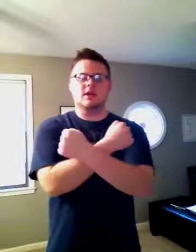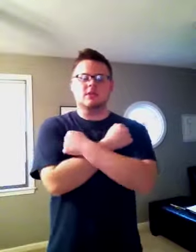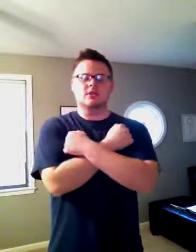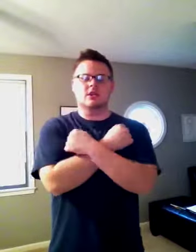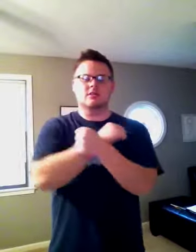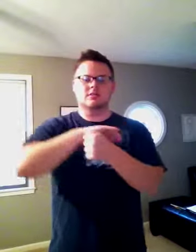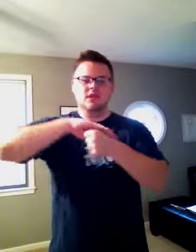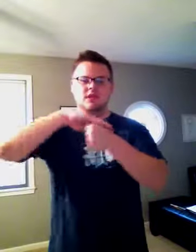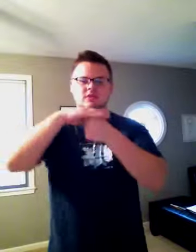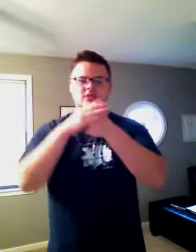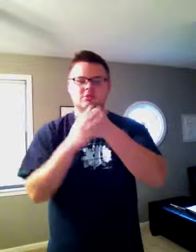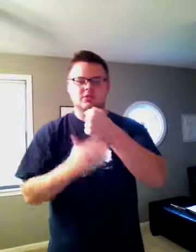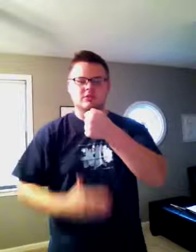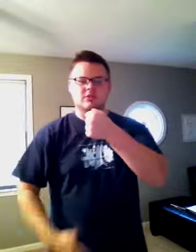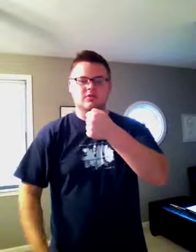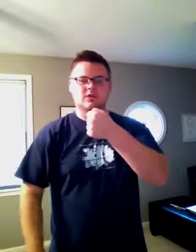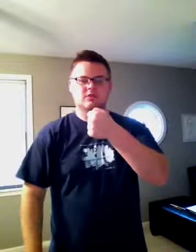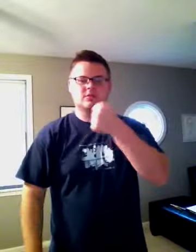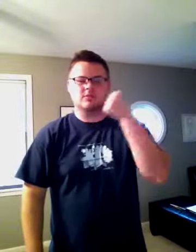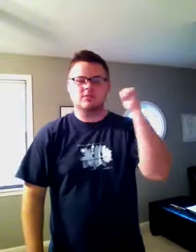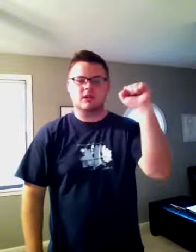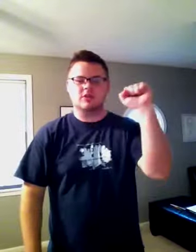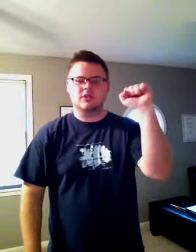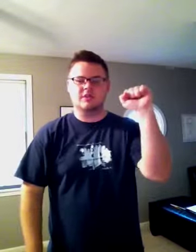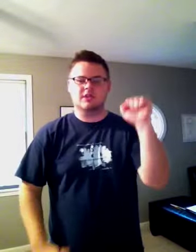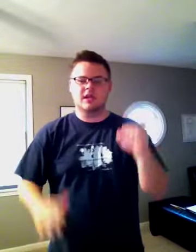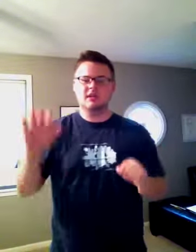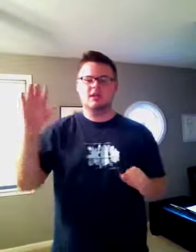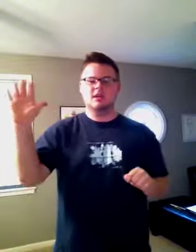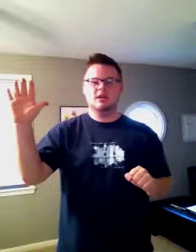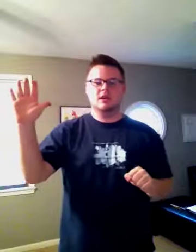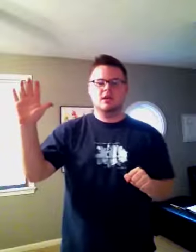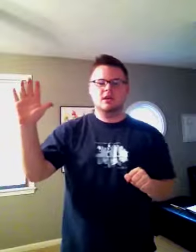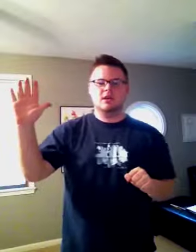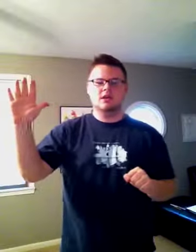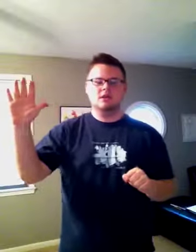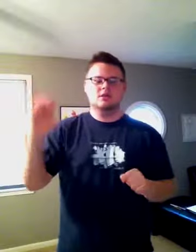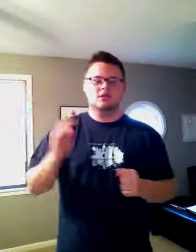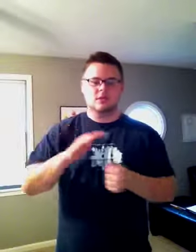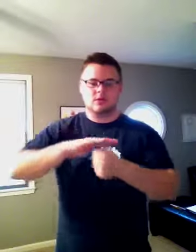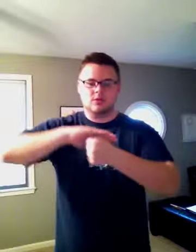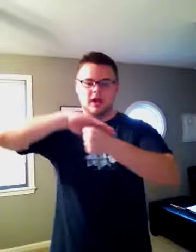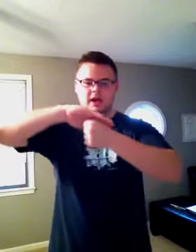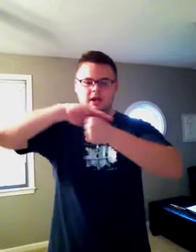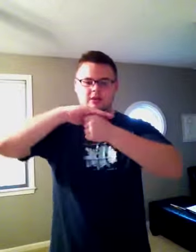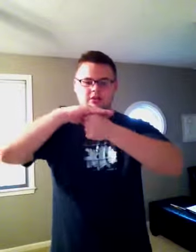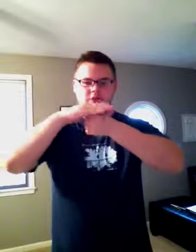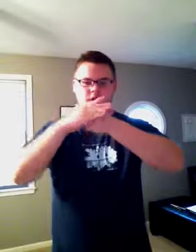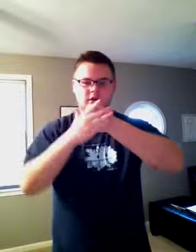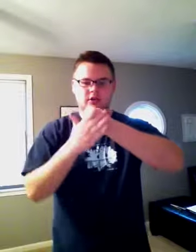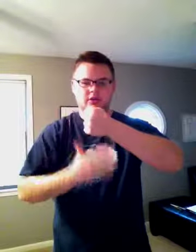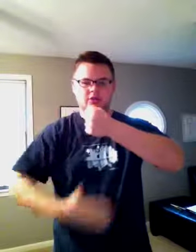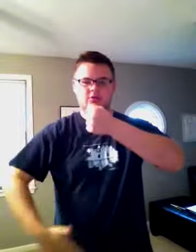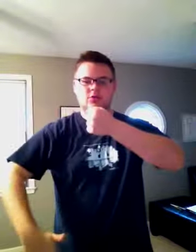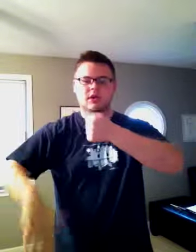the love spills over, take your left hand, take your right hand as the water, and then just run it